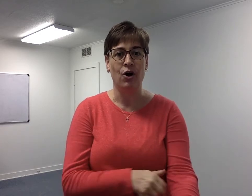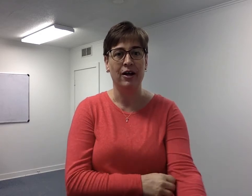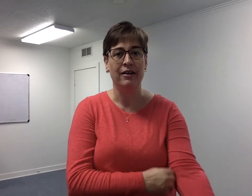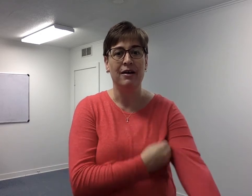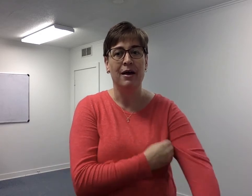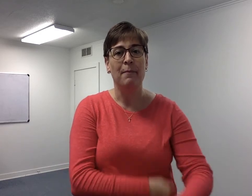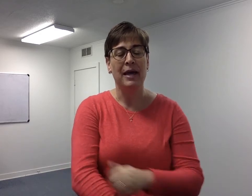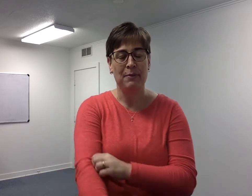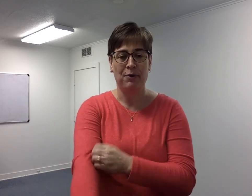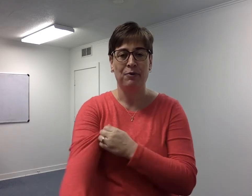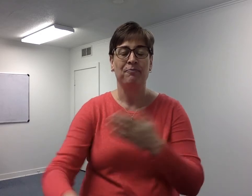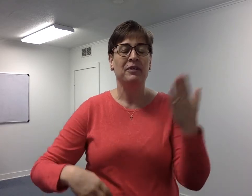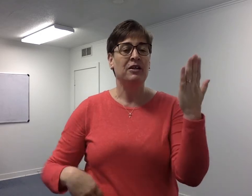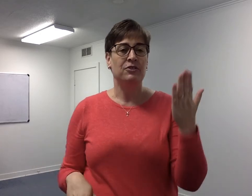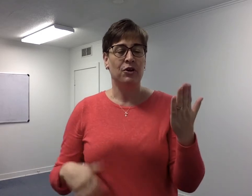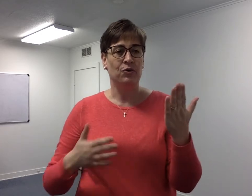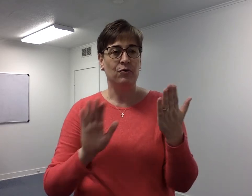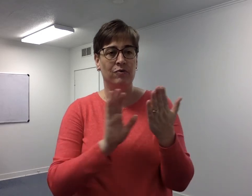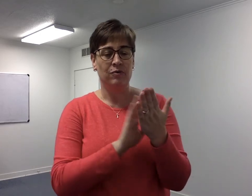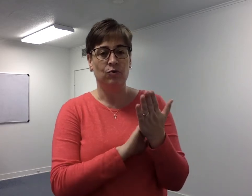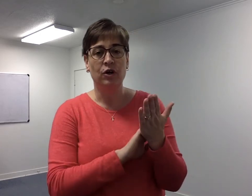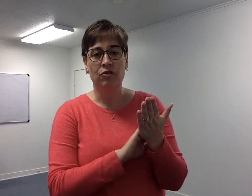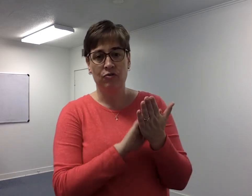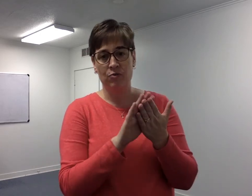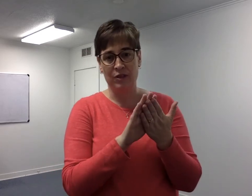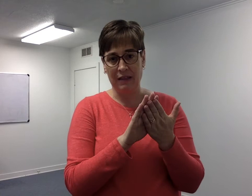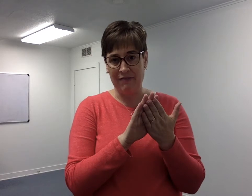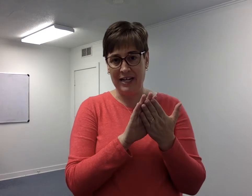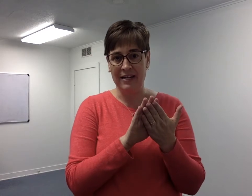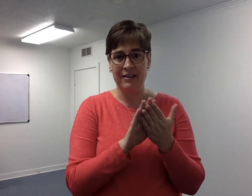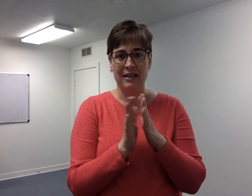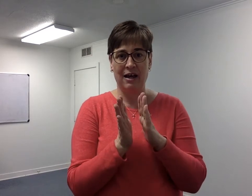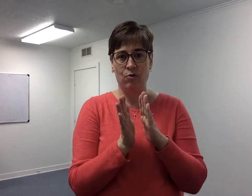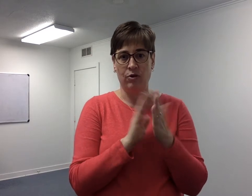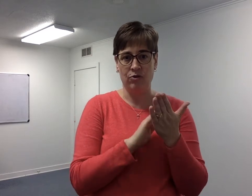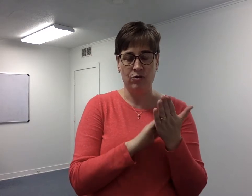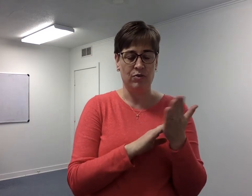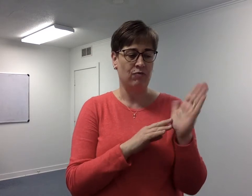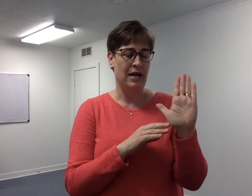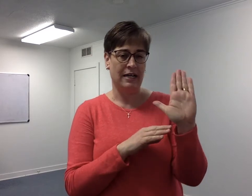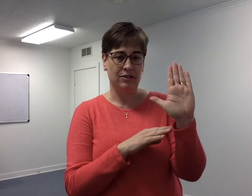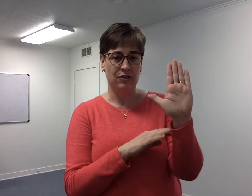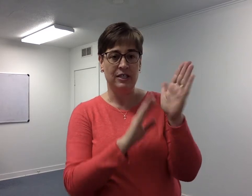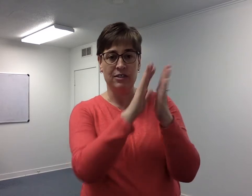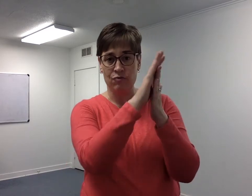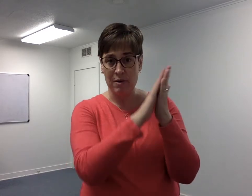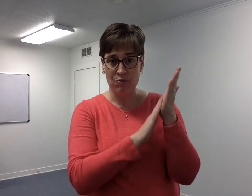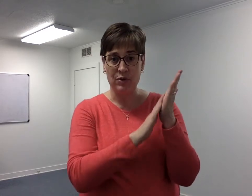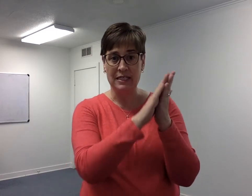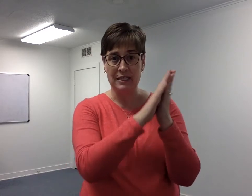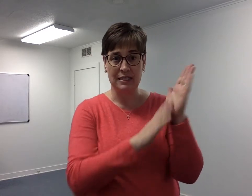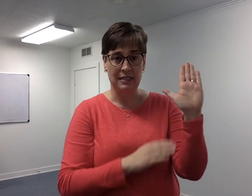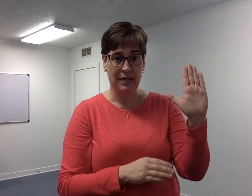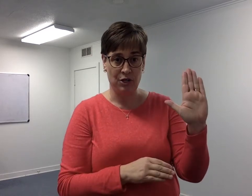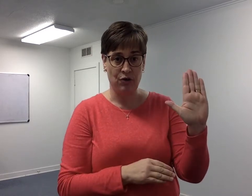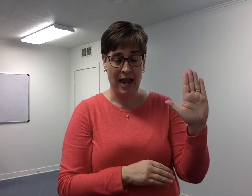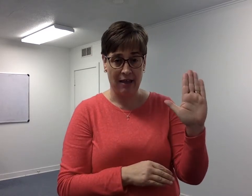on paper. So we'll go through them with the left hand and then I will go through them with the right hand. So this, remember we said this is like your